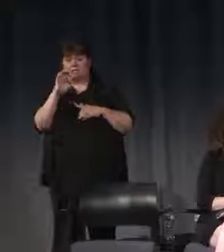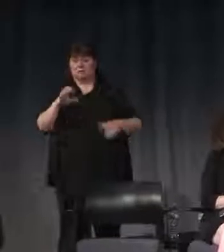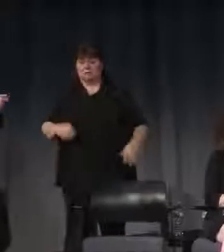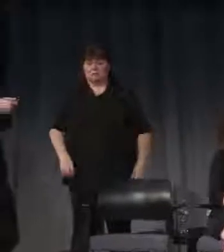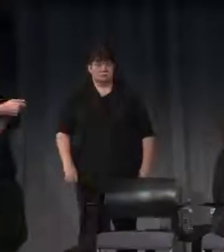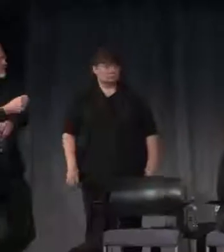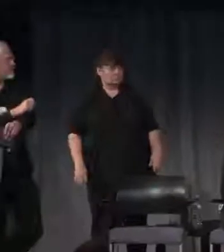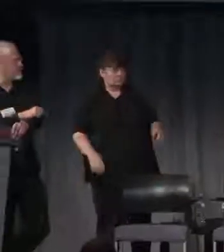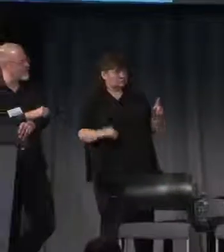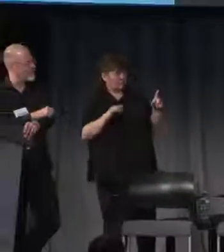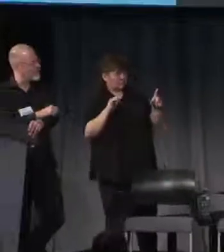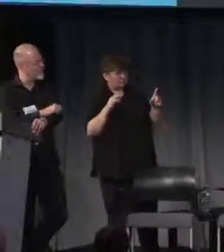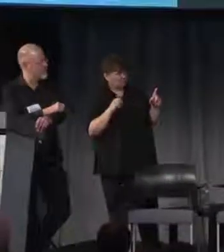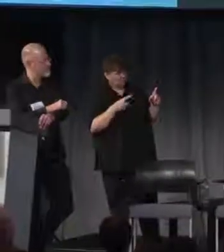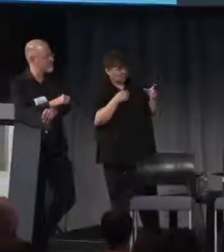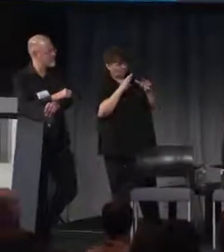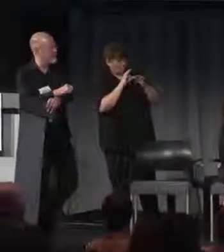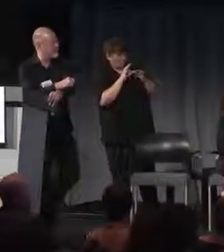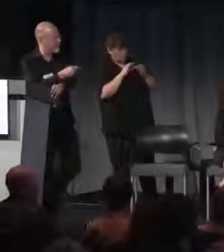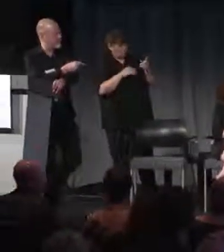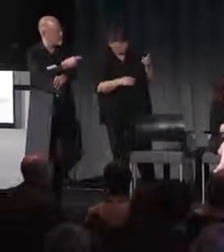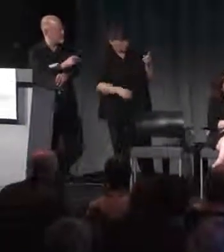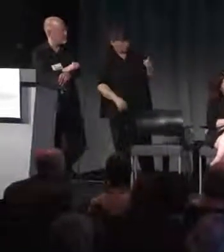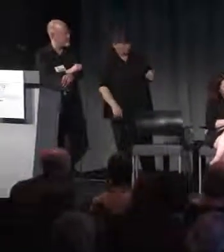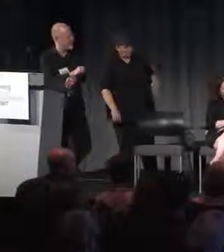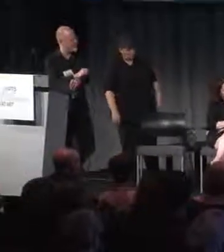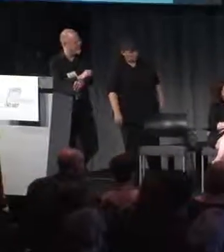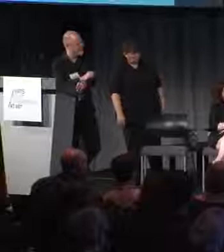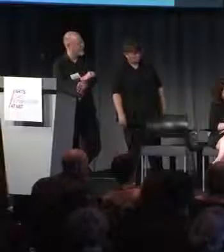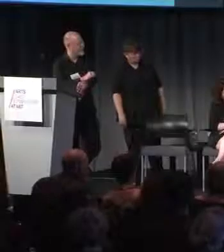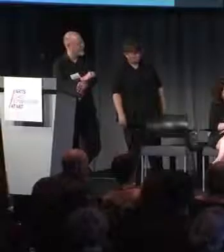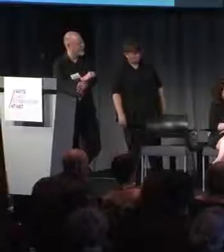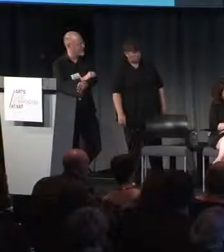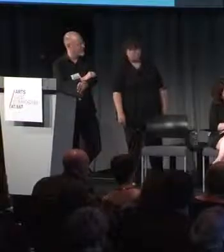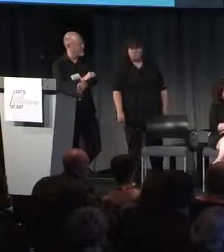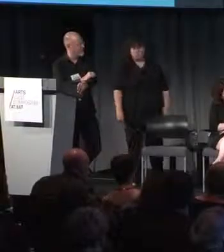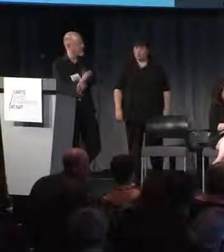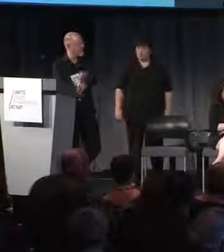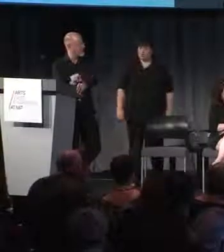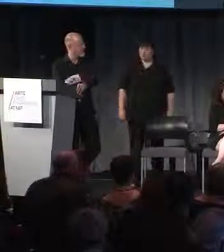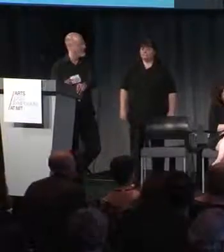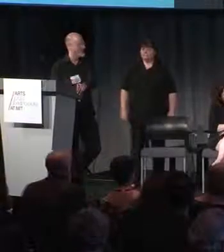Yeah. Alvin, did you have a response? Did you have a response to that? Not exactly, no.